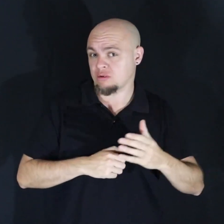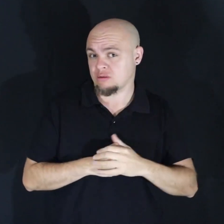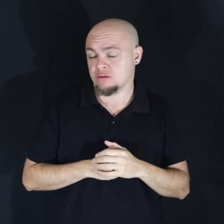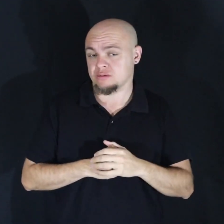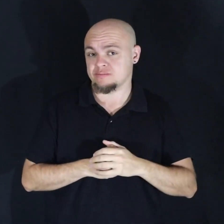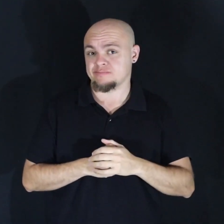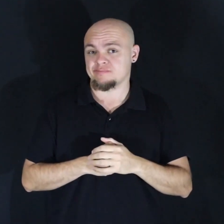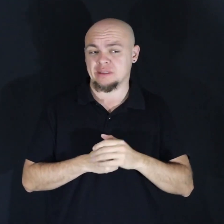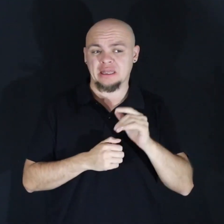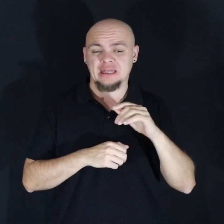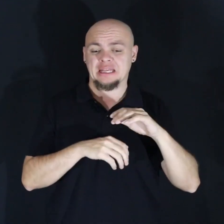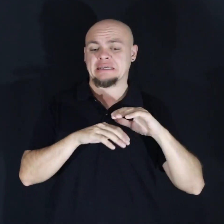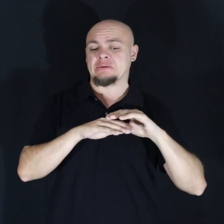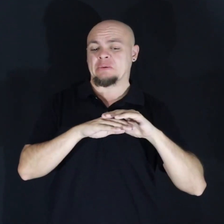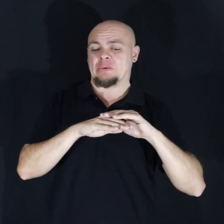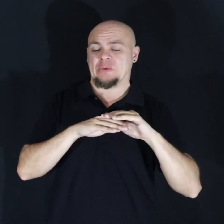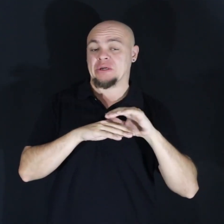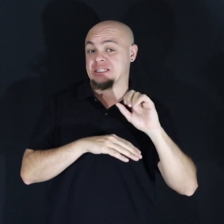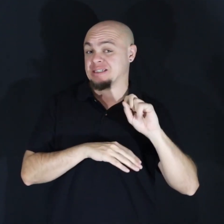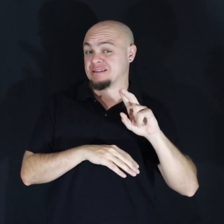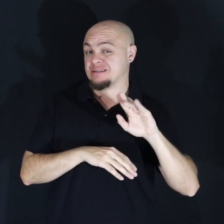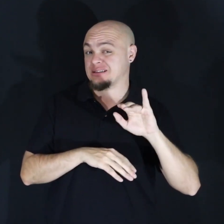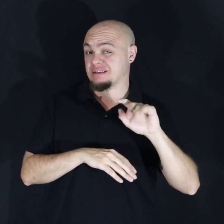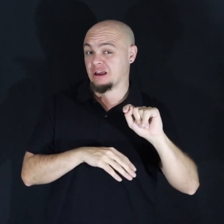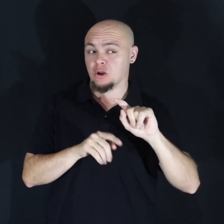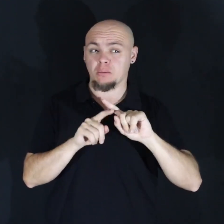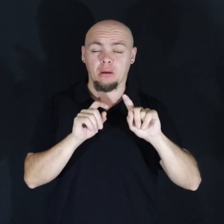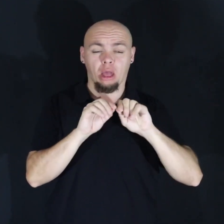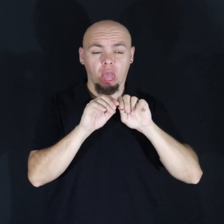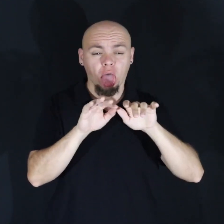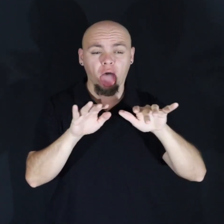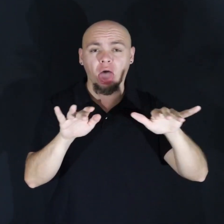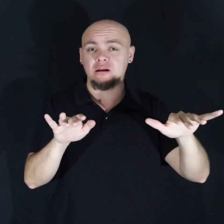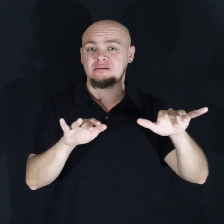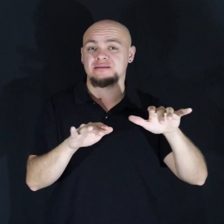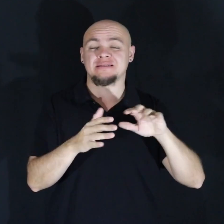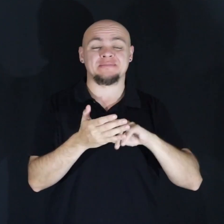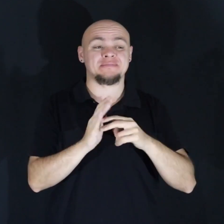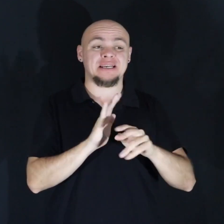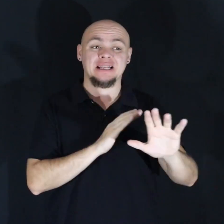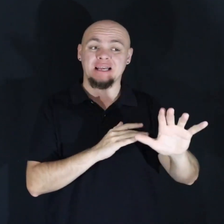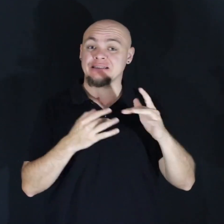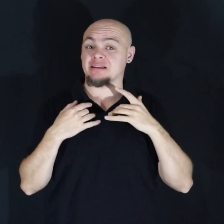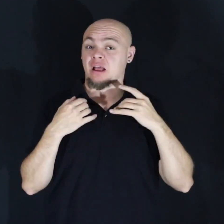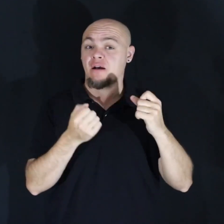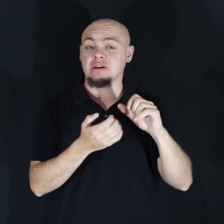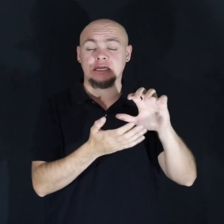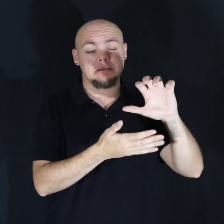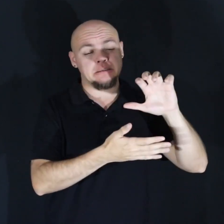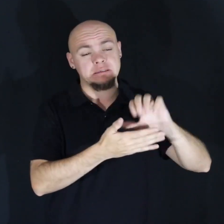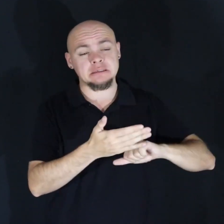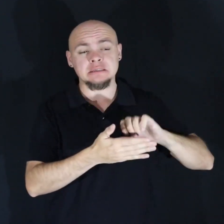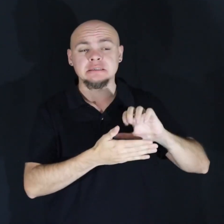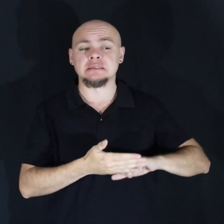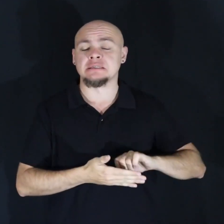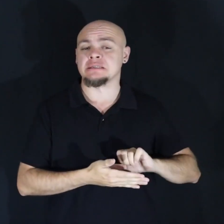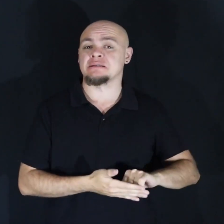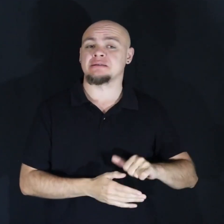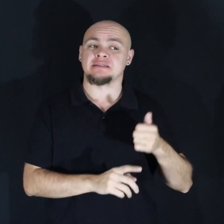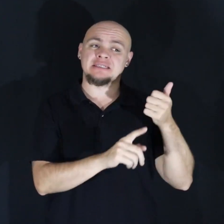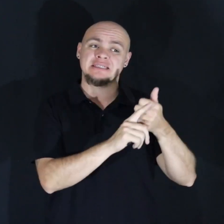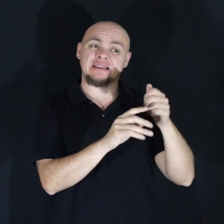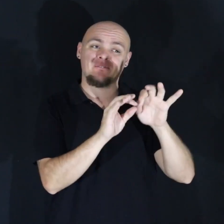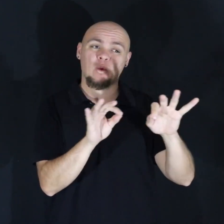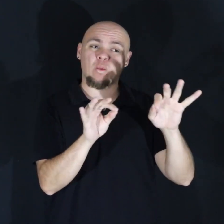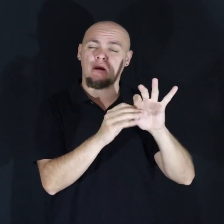These subtle but pervasive messages slowly erode Jalen's confidence and sense of